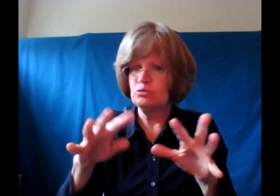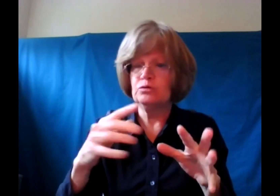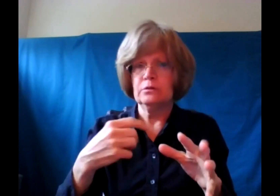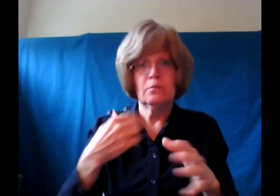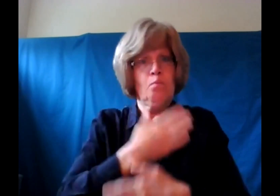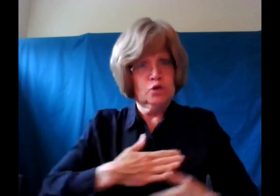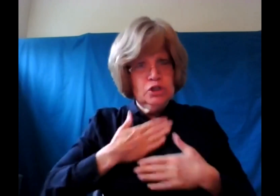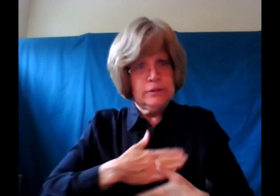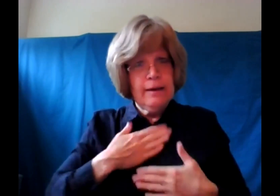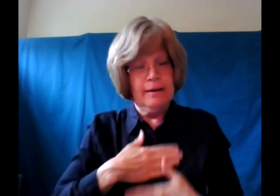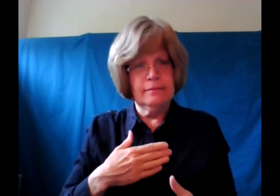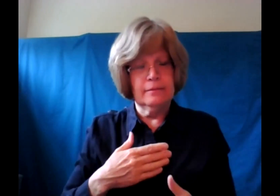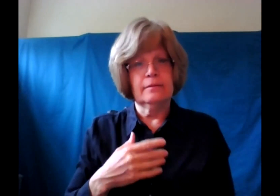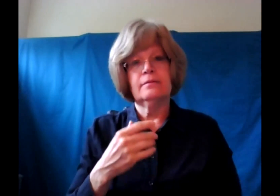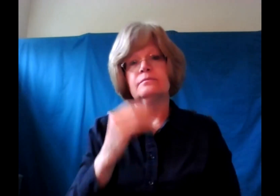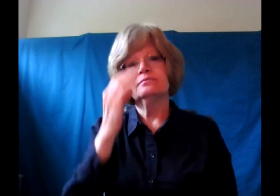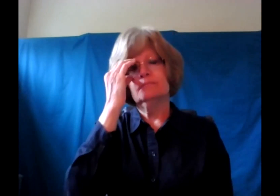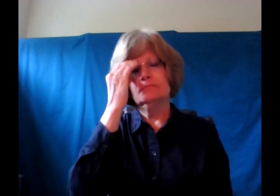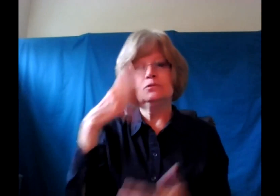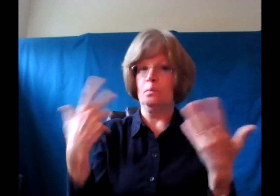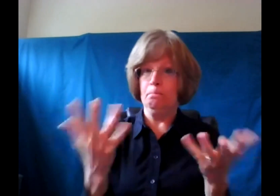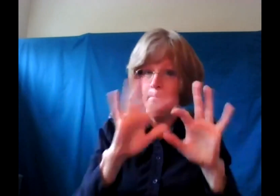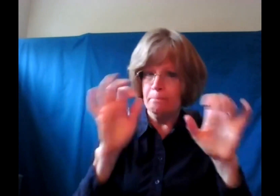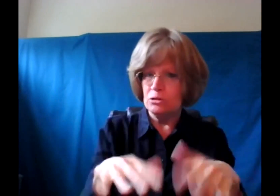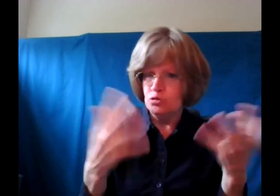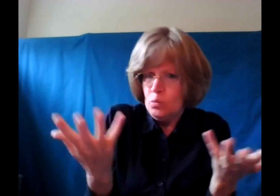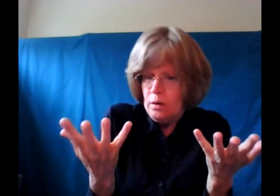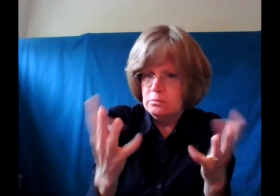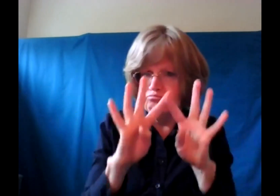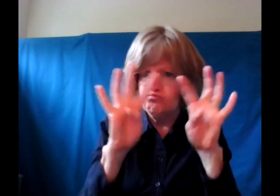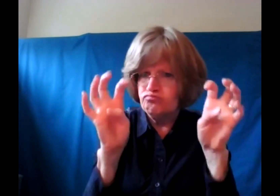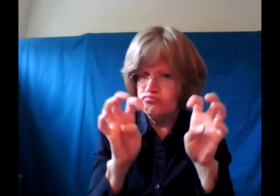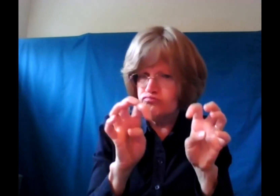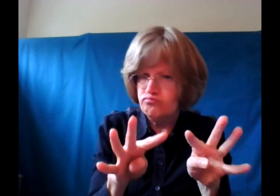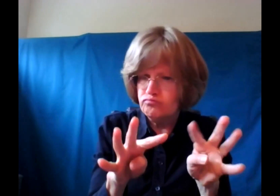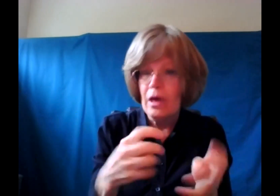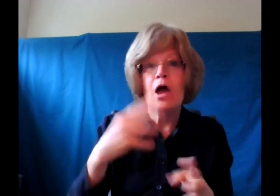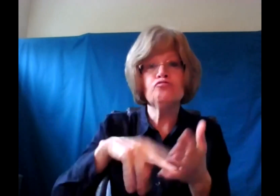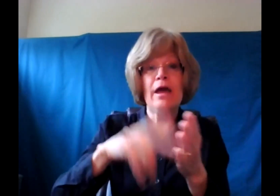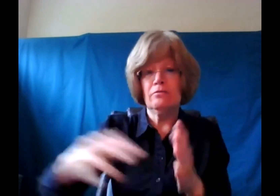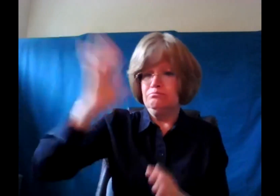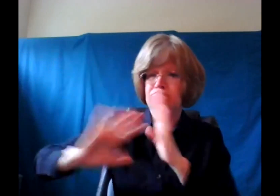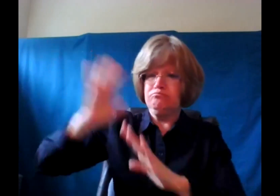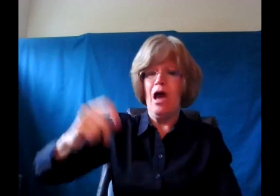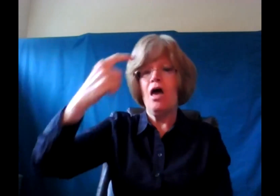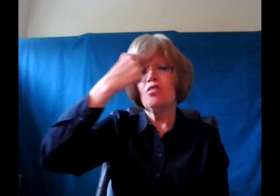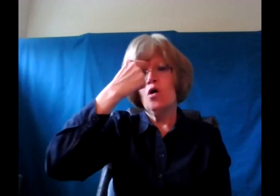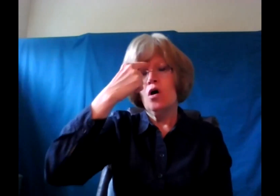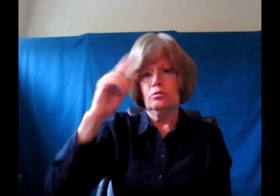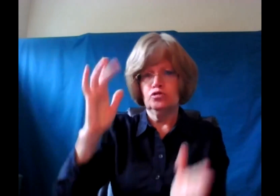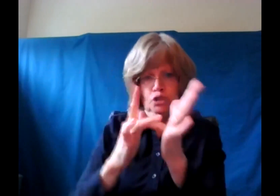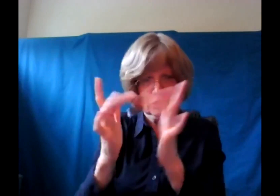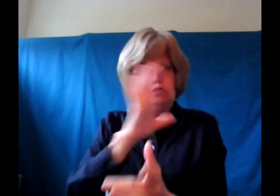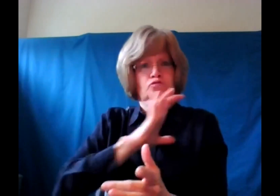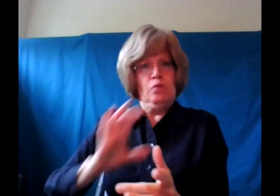mystery. So what is the mystery? When I first read this a long time ago, I thought the mystery was